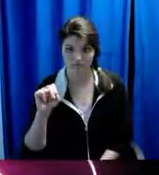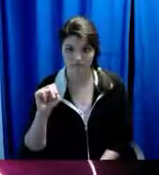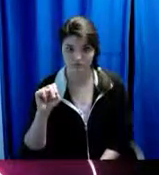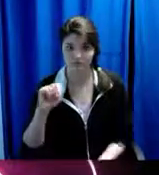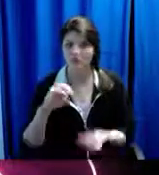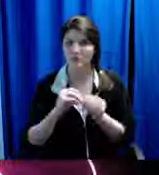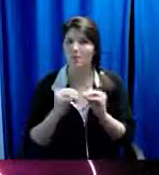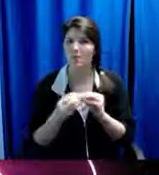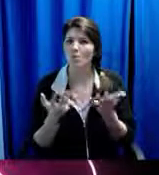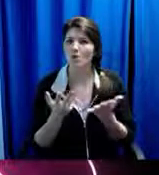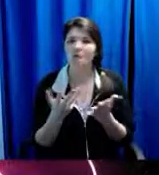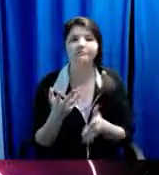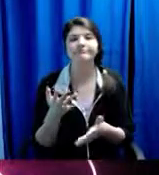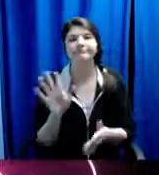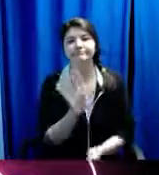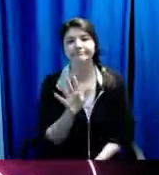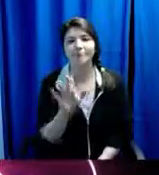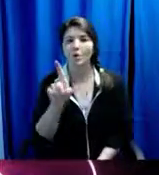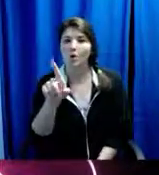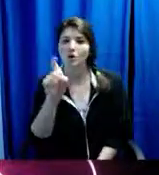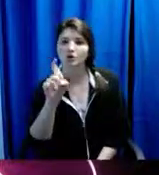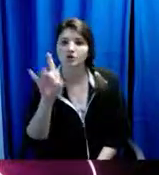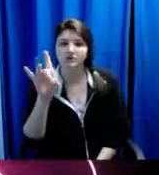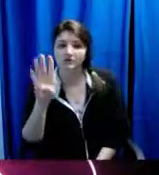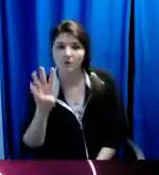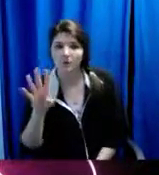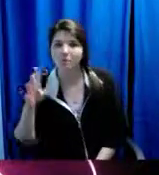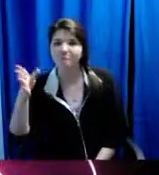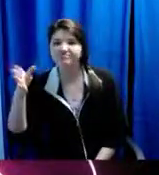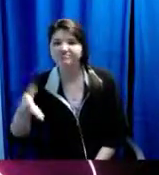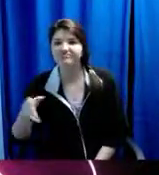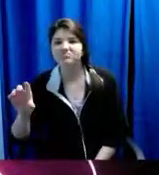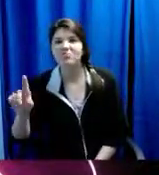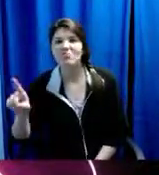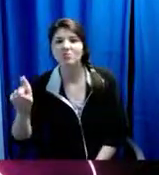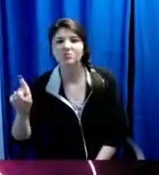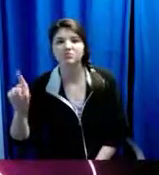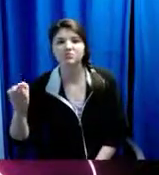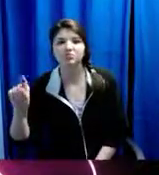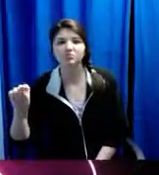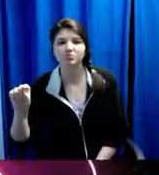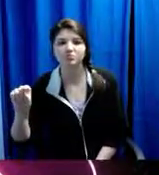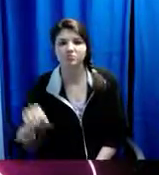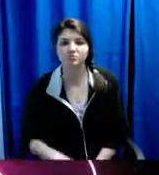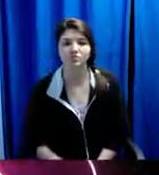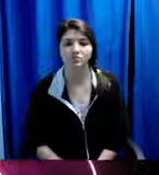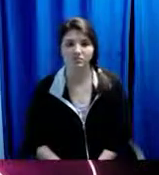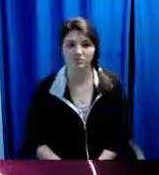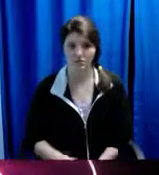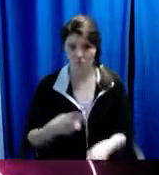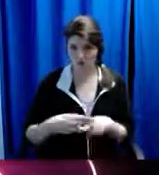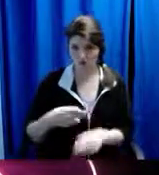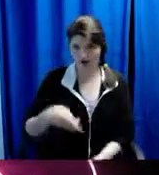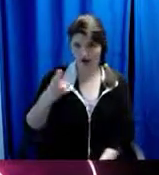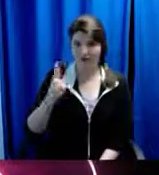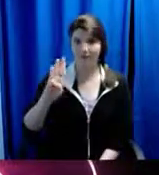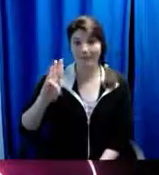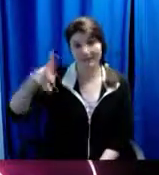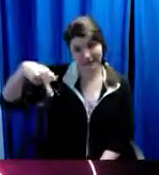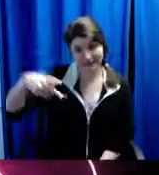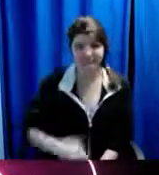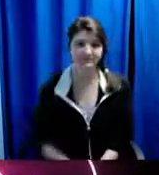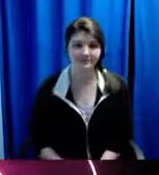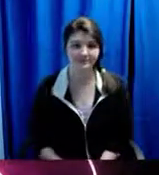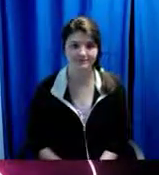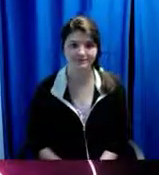by 80. Such a condition is called hypertension, usually called high BP. One of the reasons